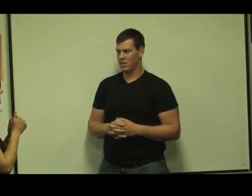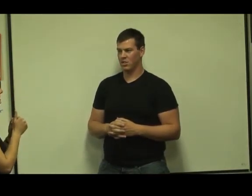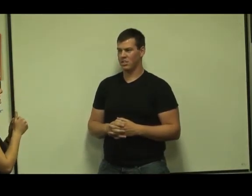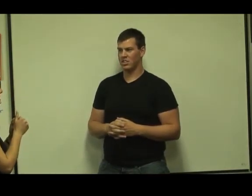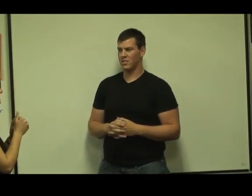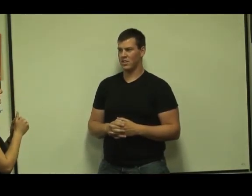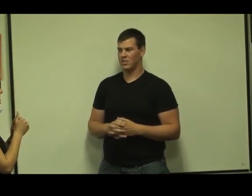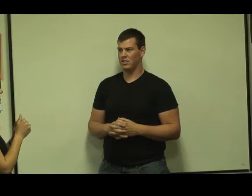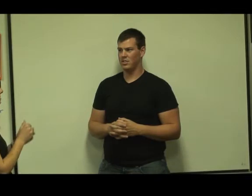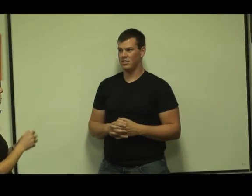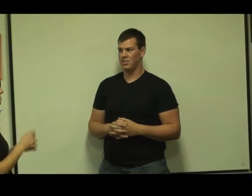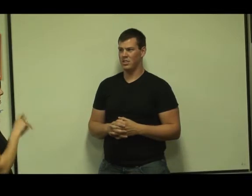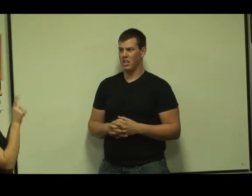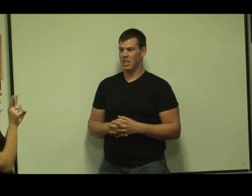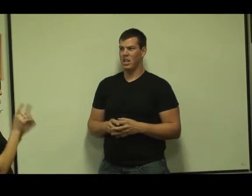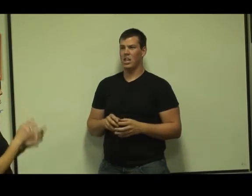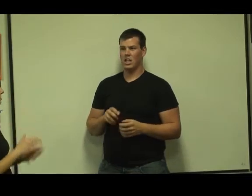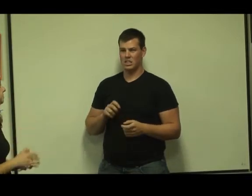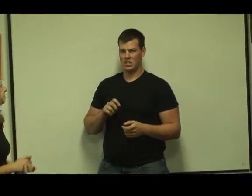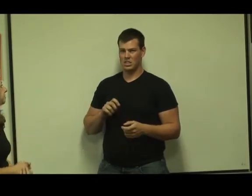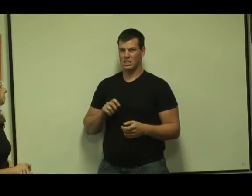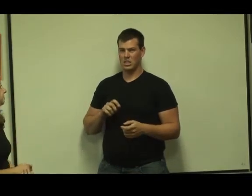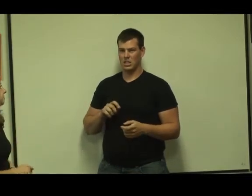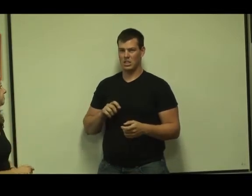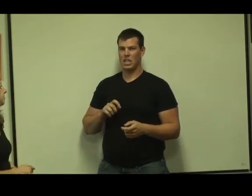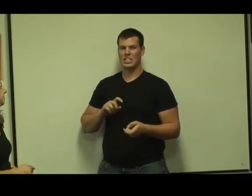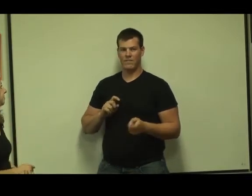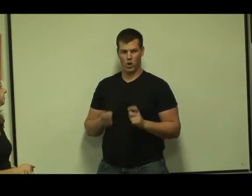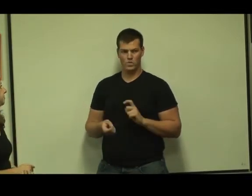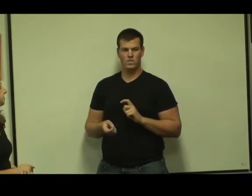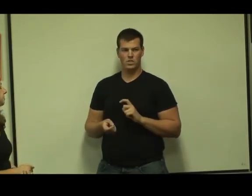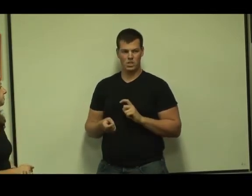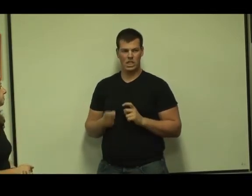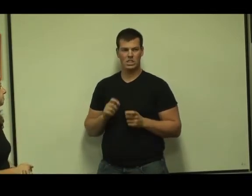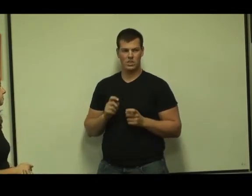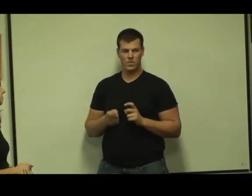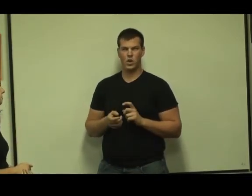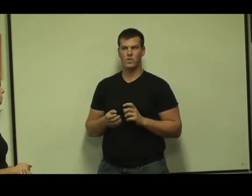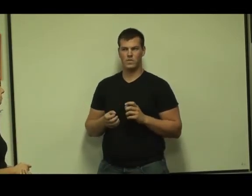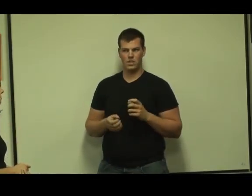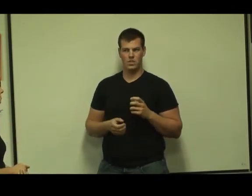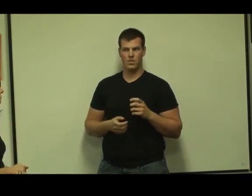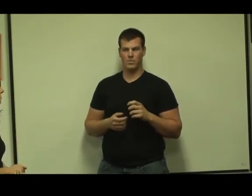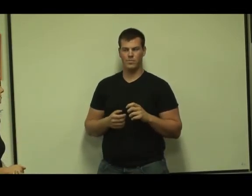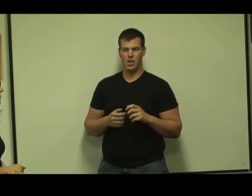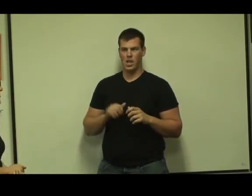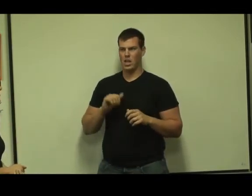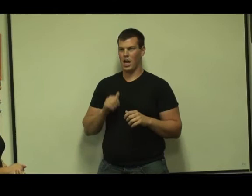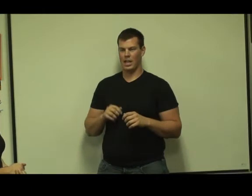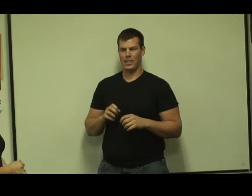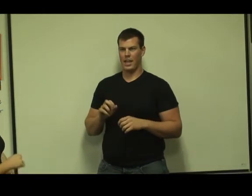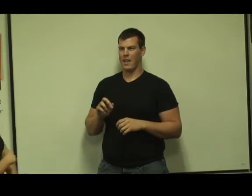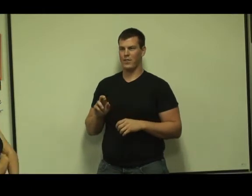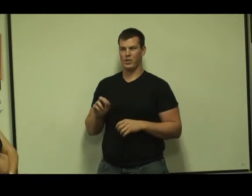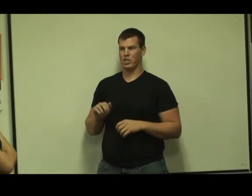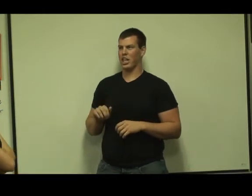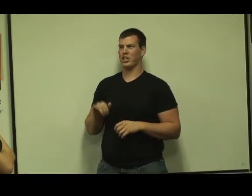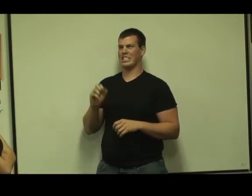Oh, that's different. They had the bomb. They had the bomb. Not yet that everybody can